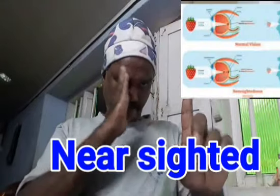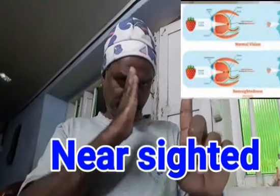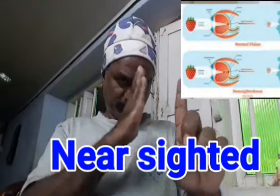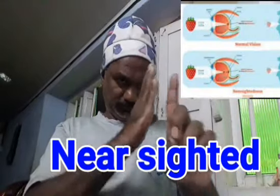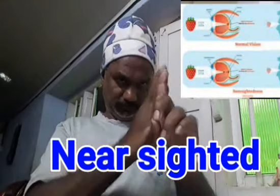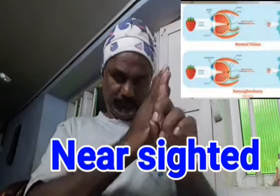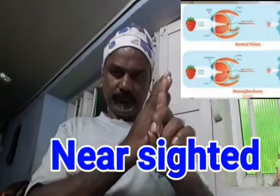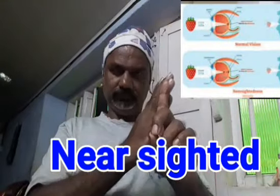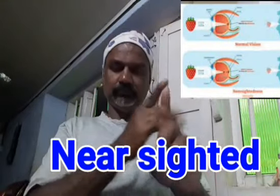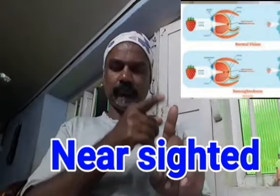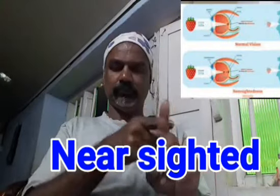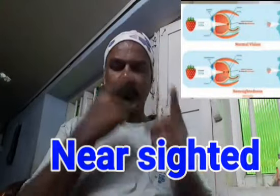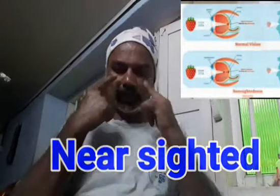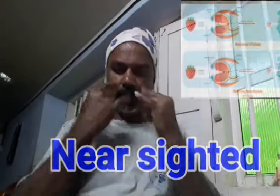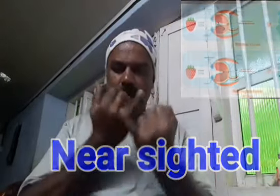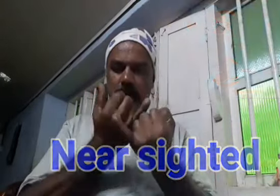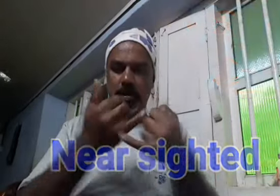to the city, and You're going to a walk.